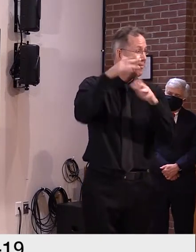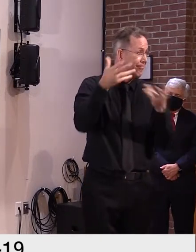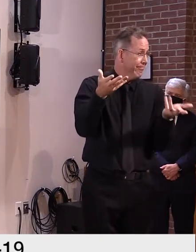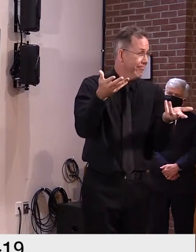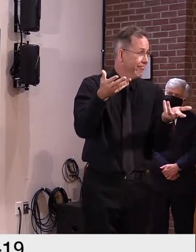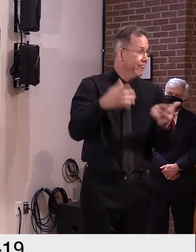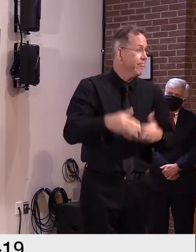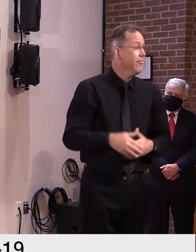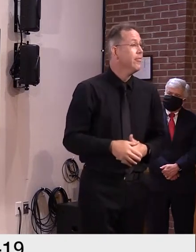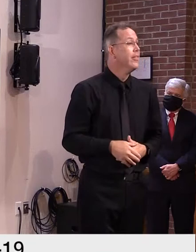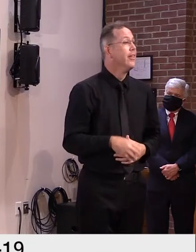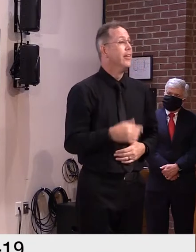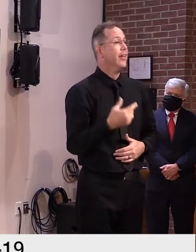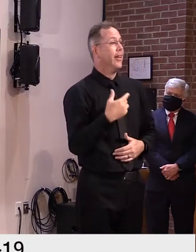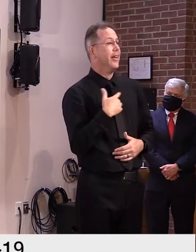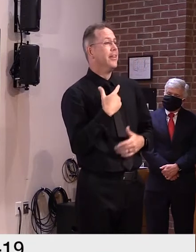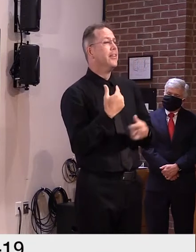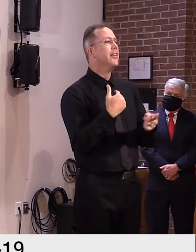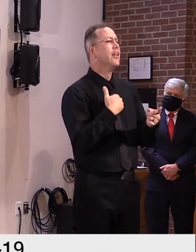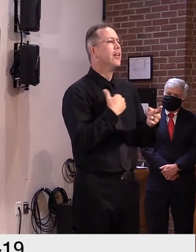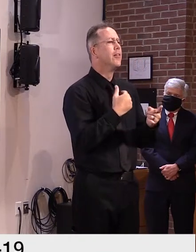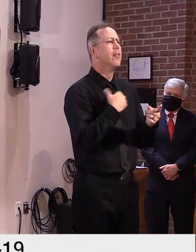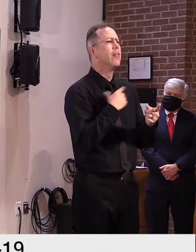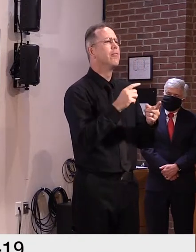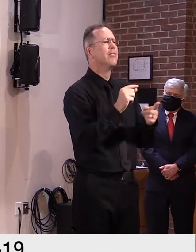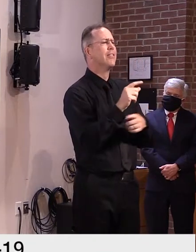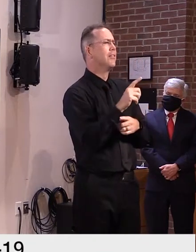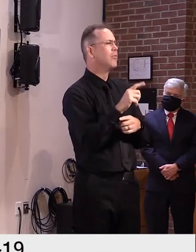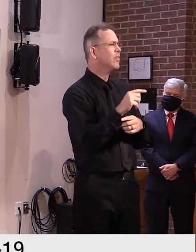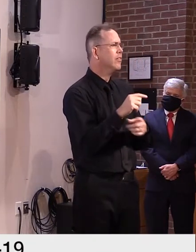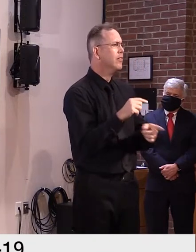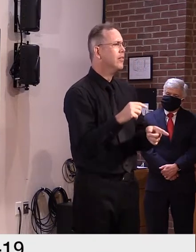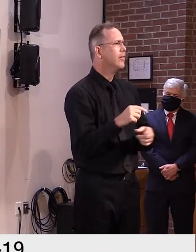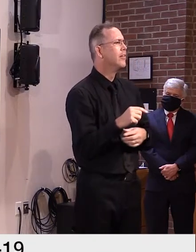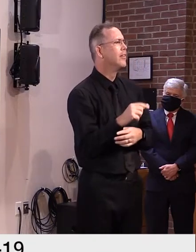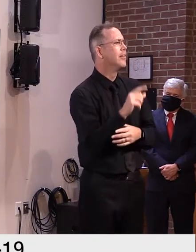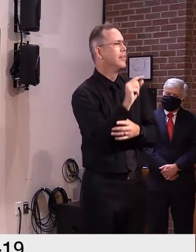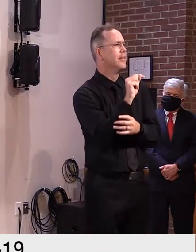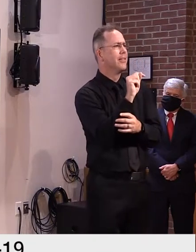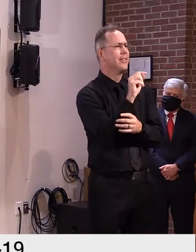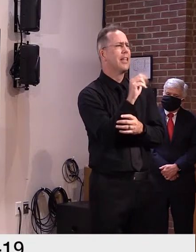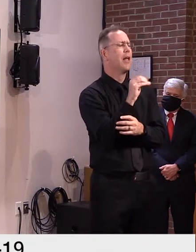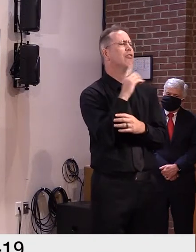compared to what we're seeing again throughout the country, which is disappointing. Okay, great. Thank you